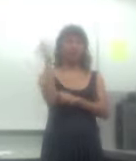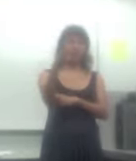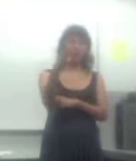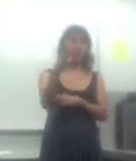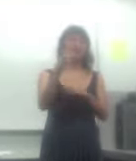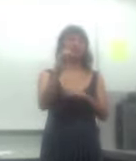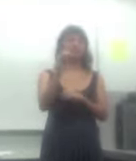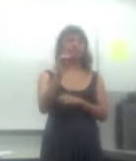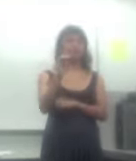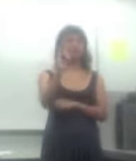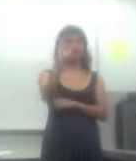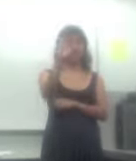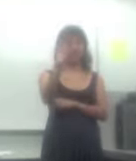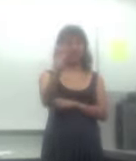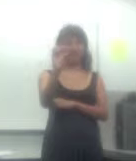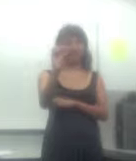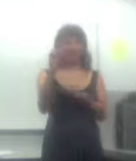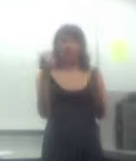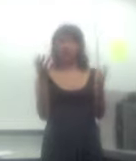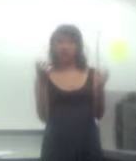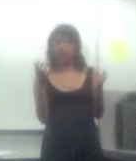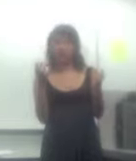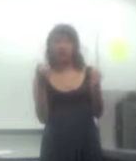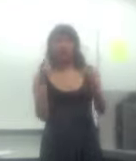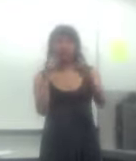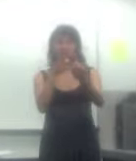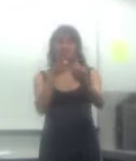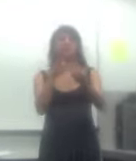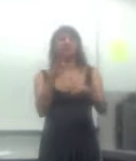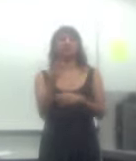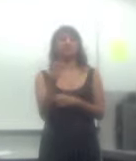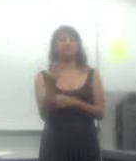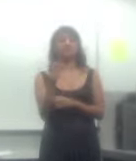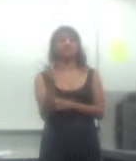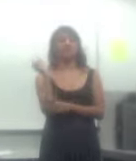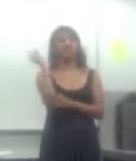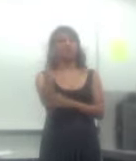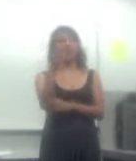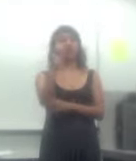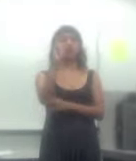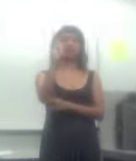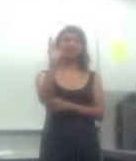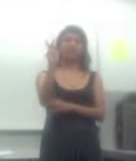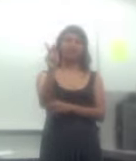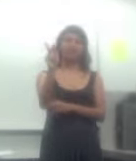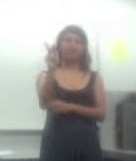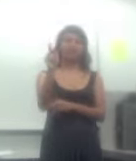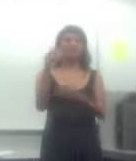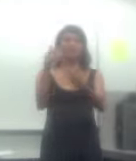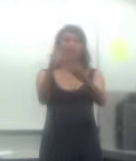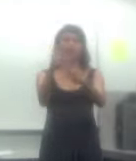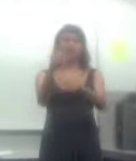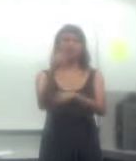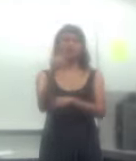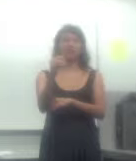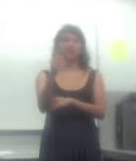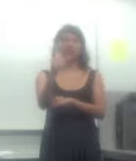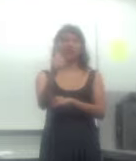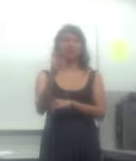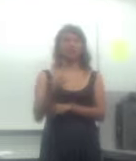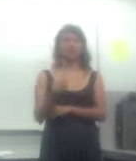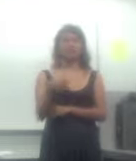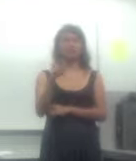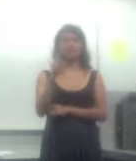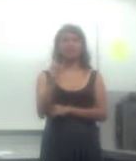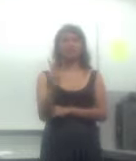duck closest to the puck, which is at center ice. And whichever duck is closest wins half the pot. So it was fun being the personal